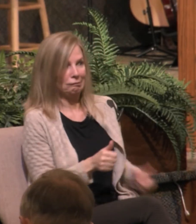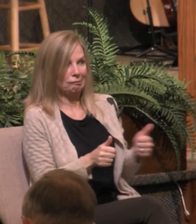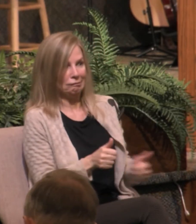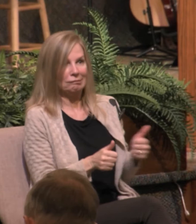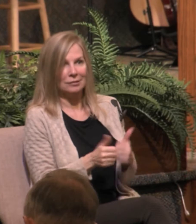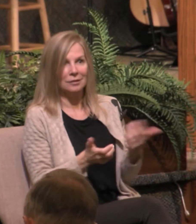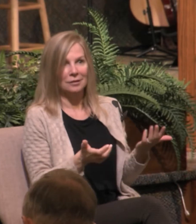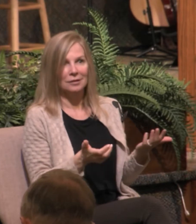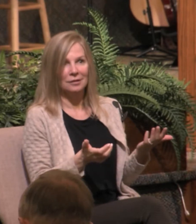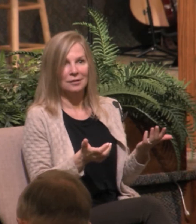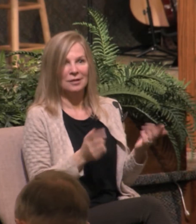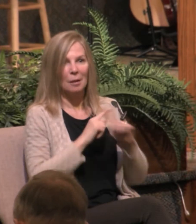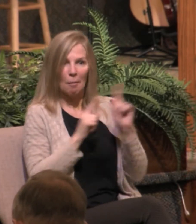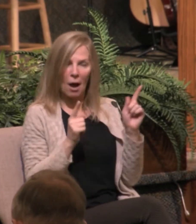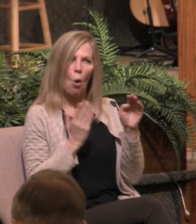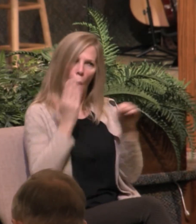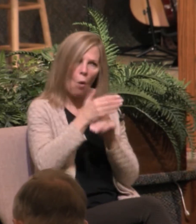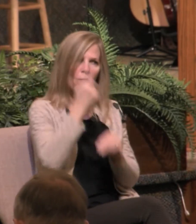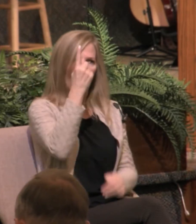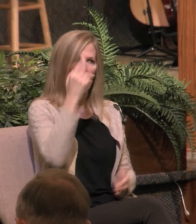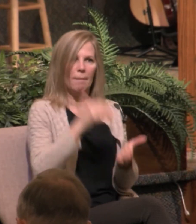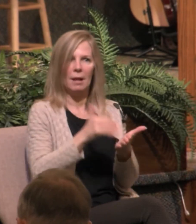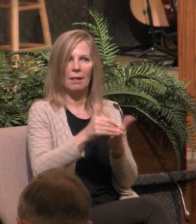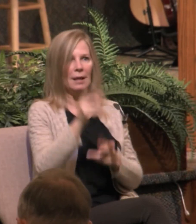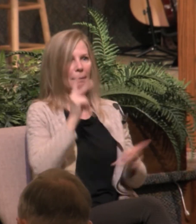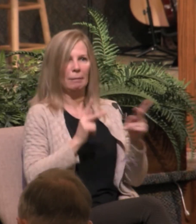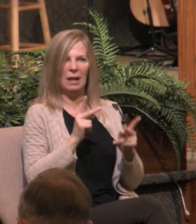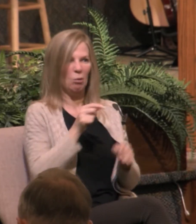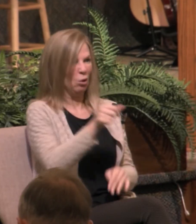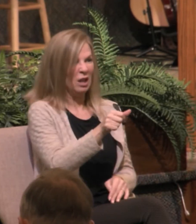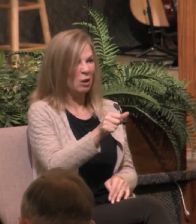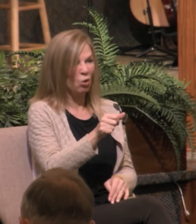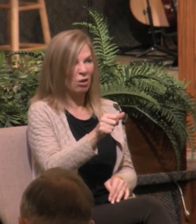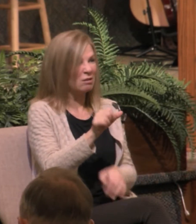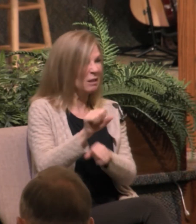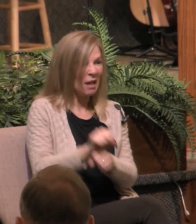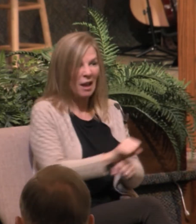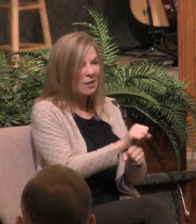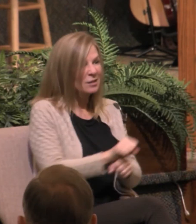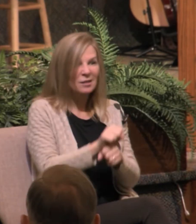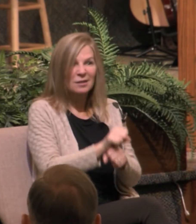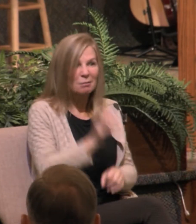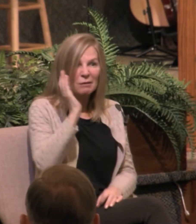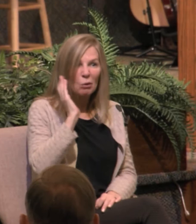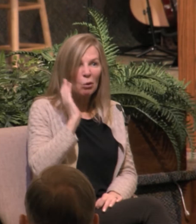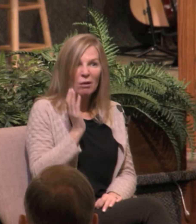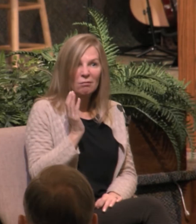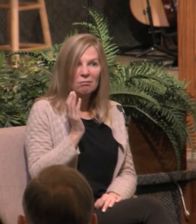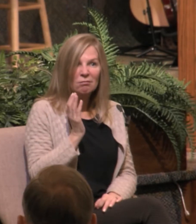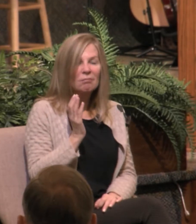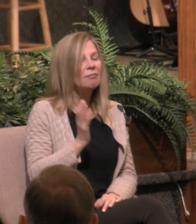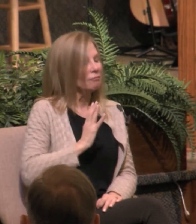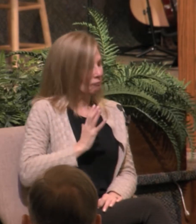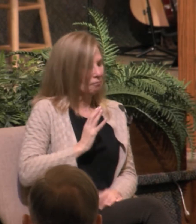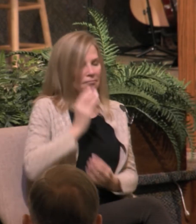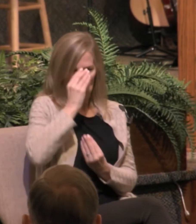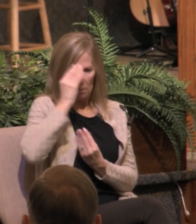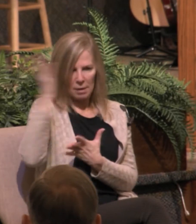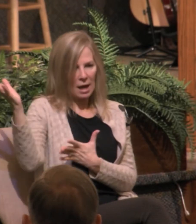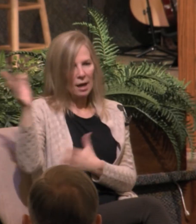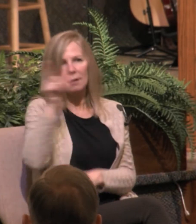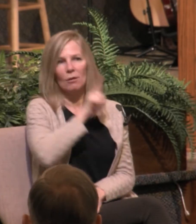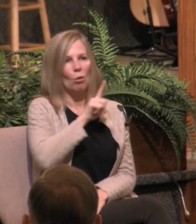And yet, over a million people who had been nothing but slaves listened to the word of